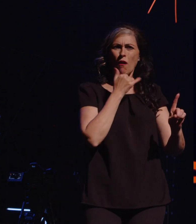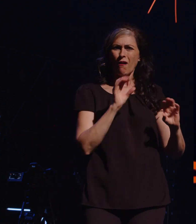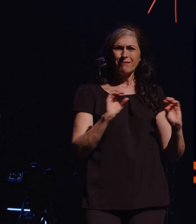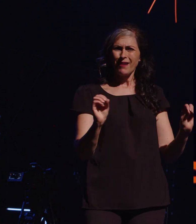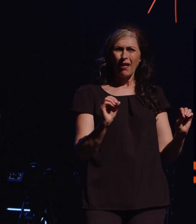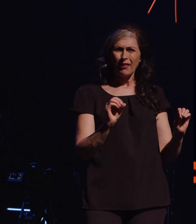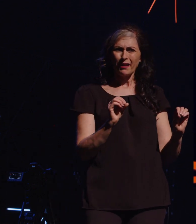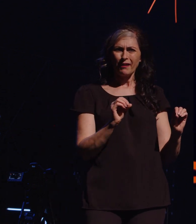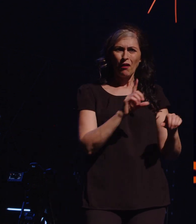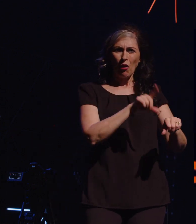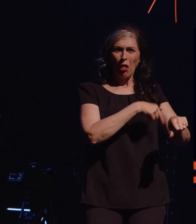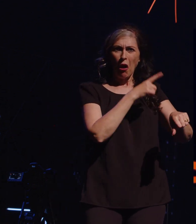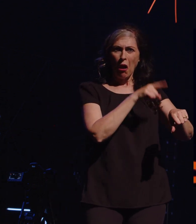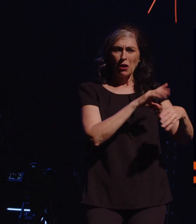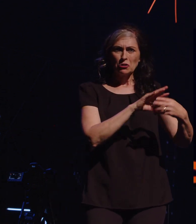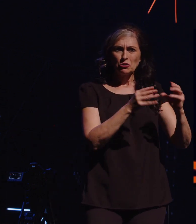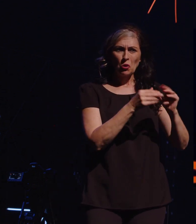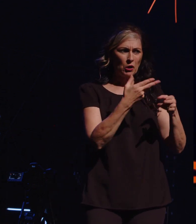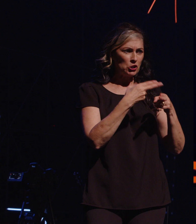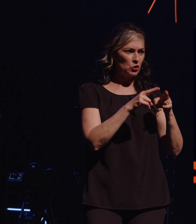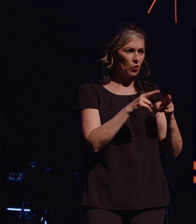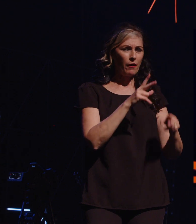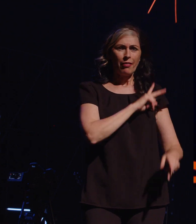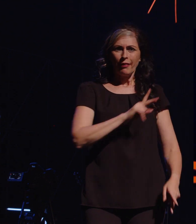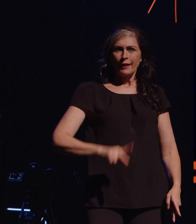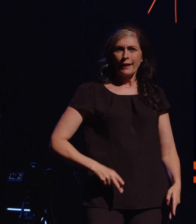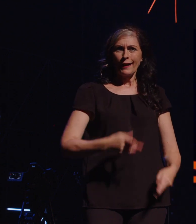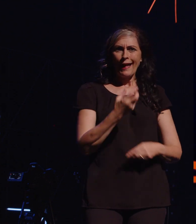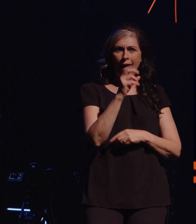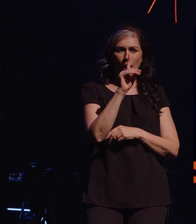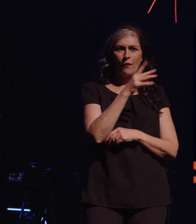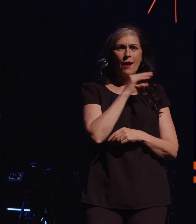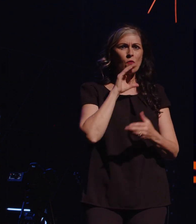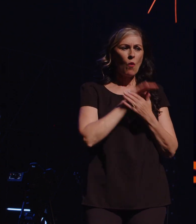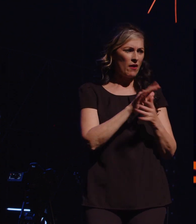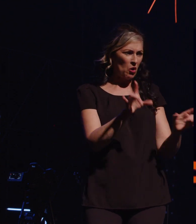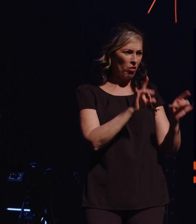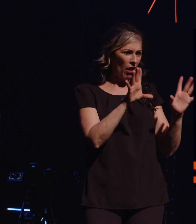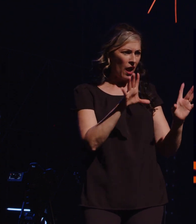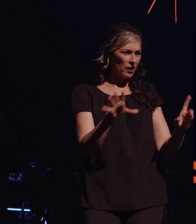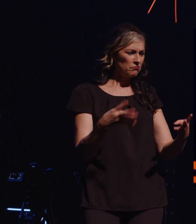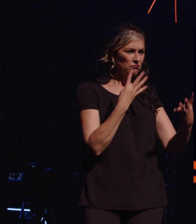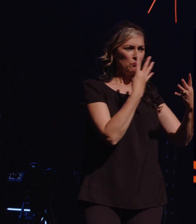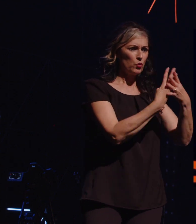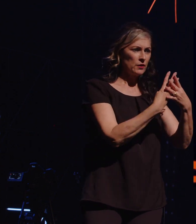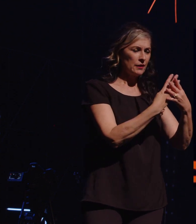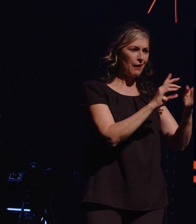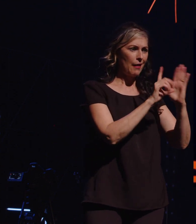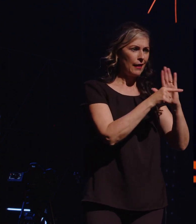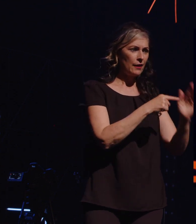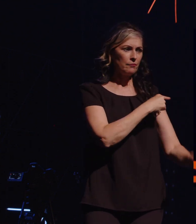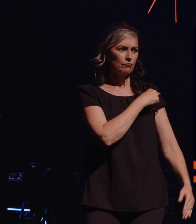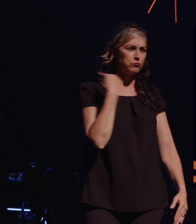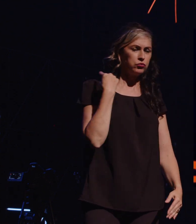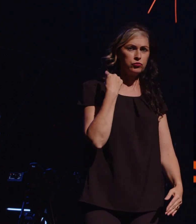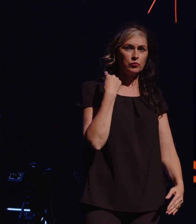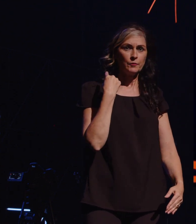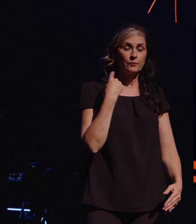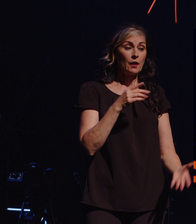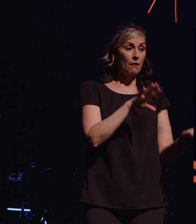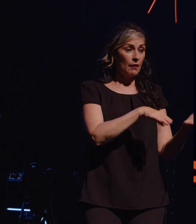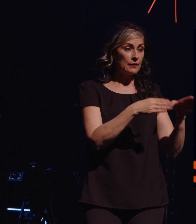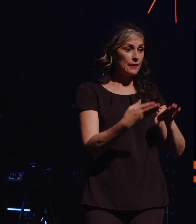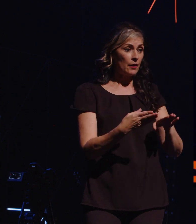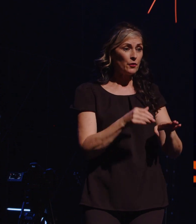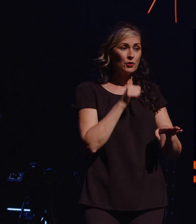story short, King Herod and his wife did not like John the Baptist and put him in prison. Like I said, eventually he is decapitated. His death